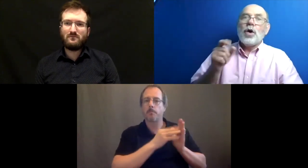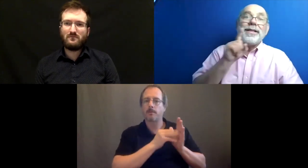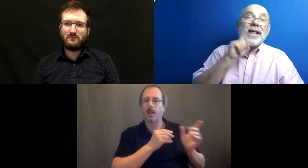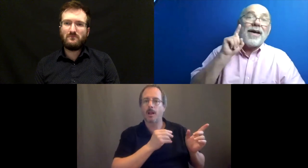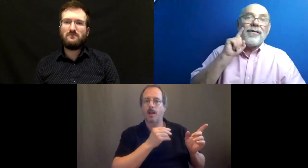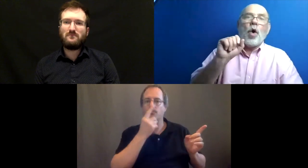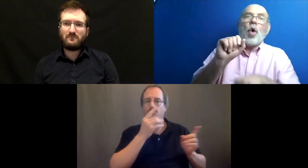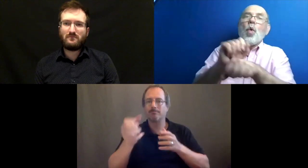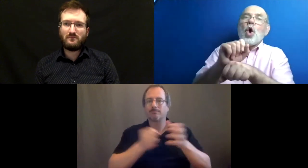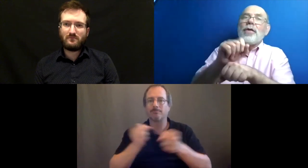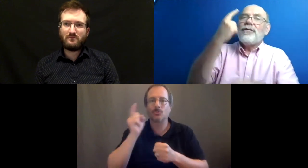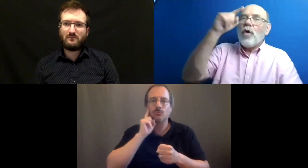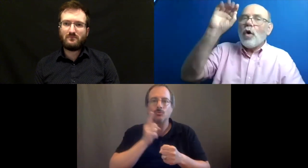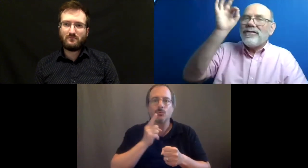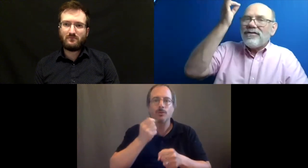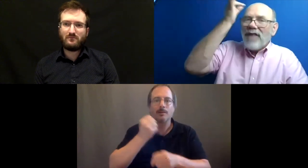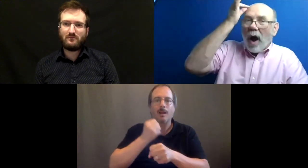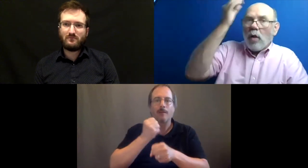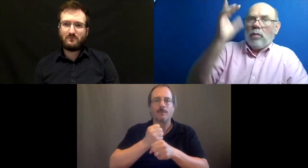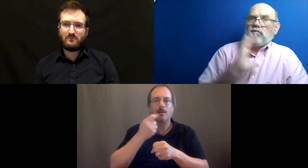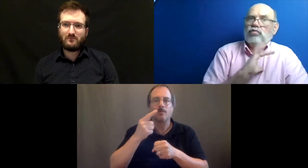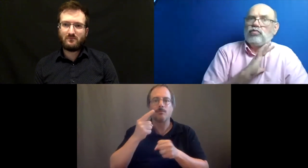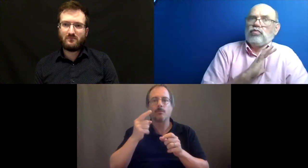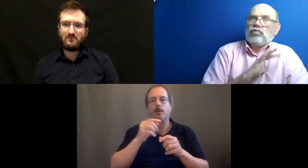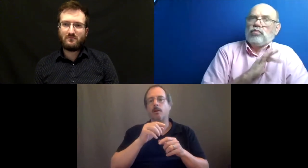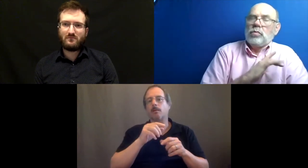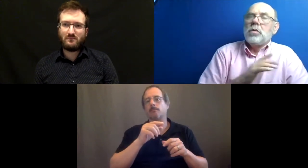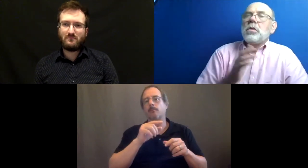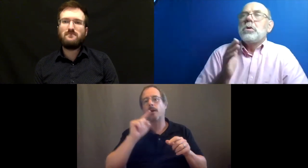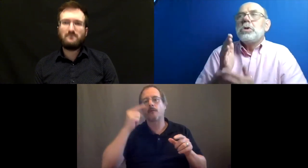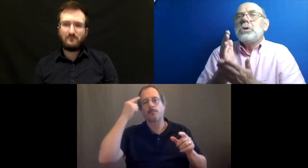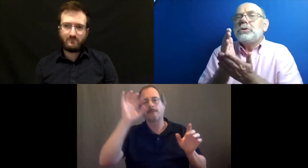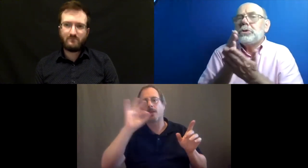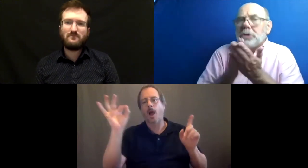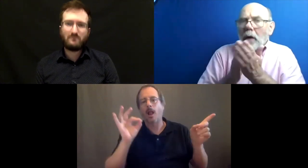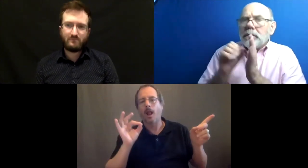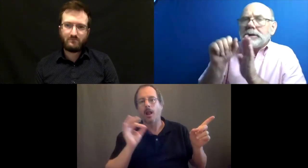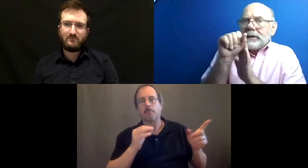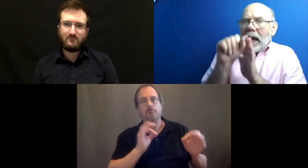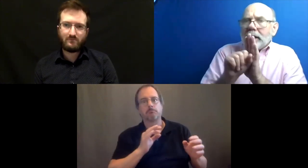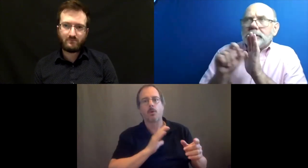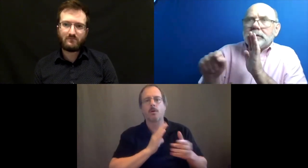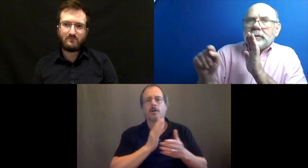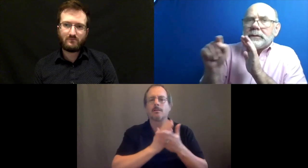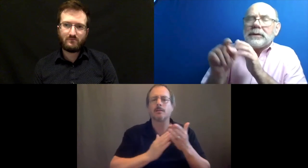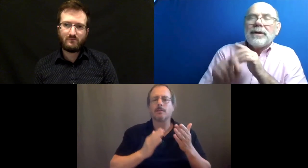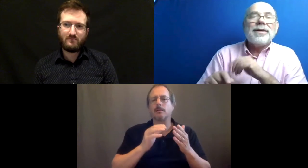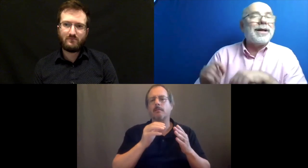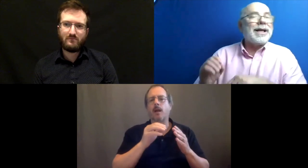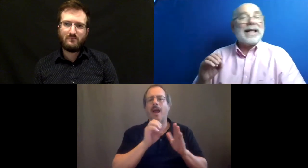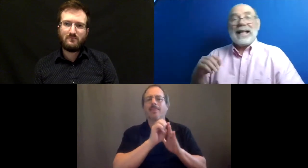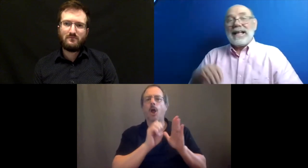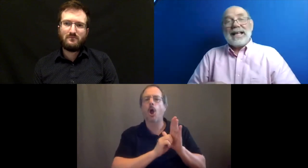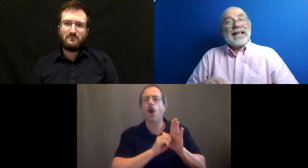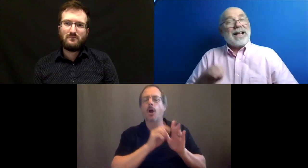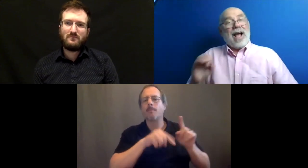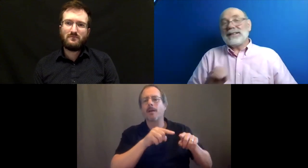The US has a great model for employing individuals to work within the federal government. A few of the states, however, do